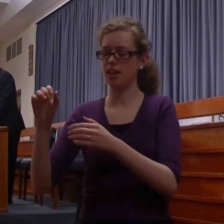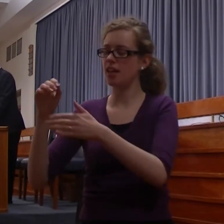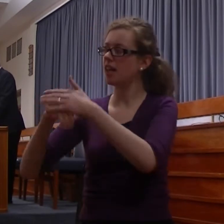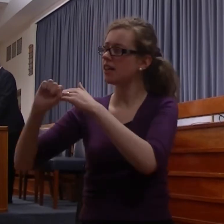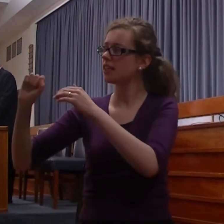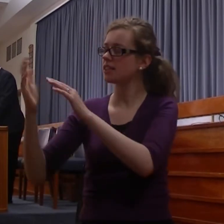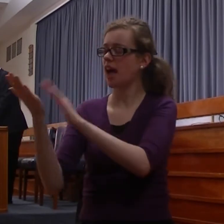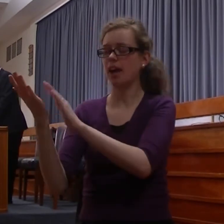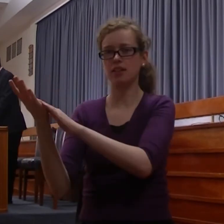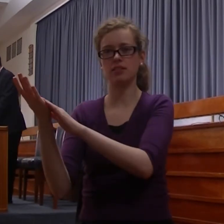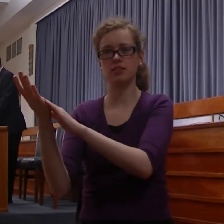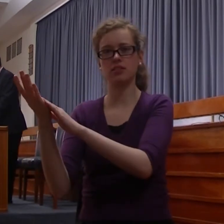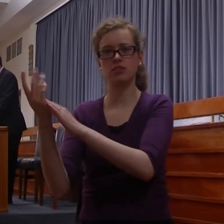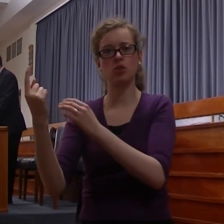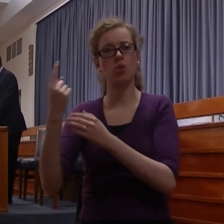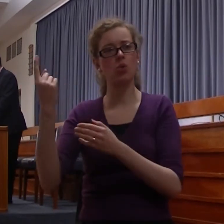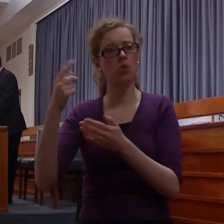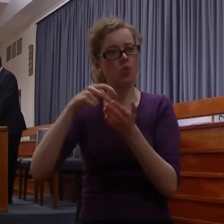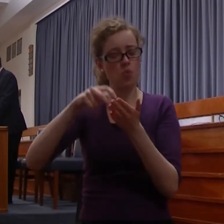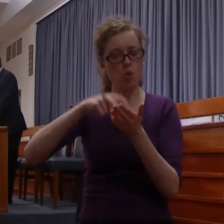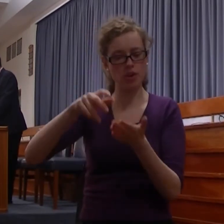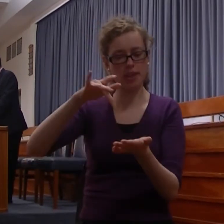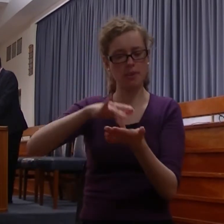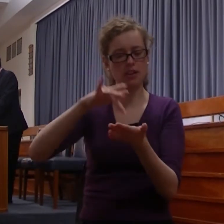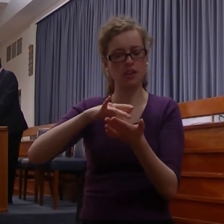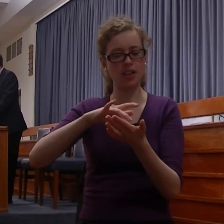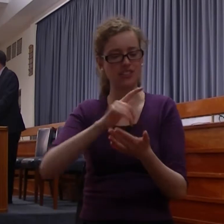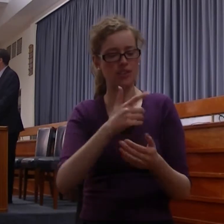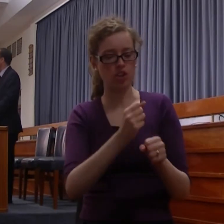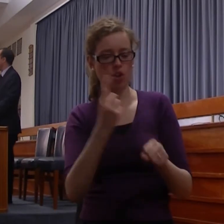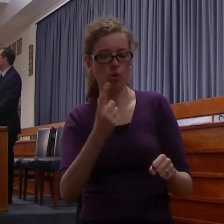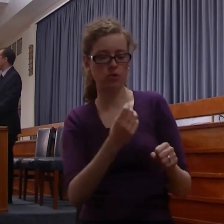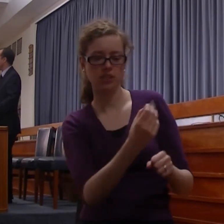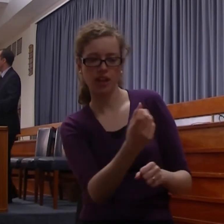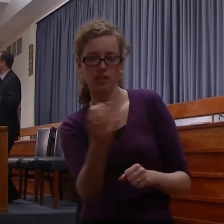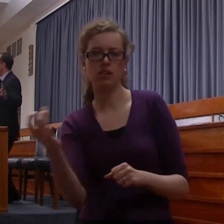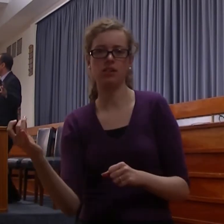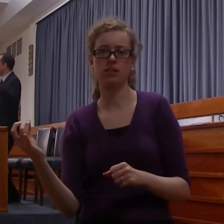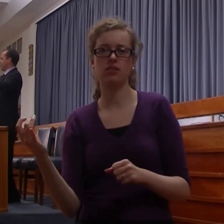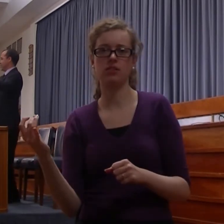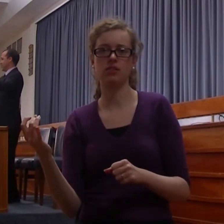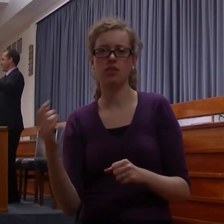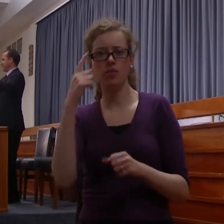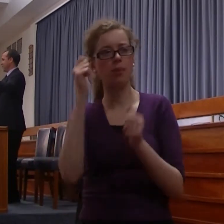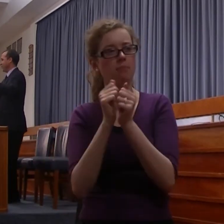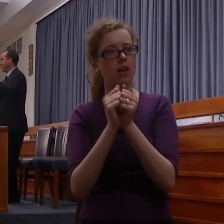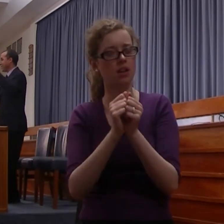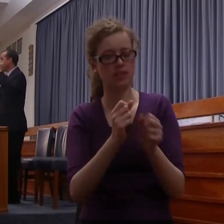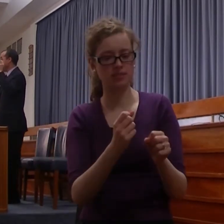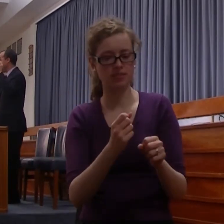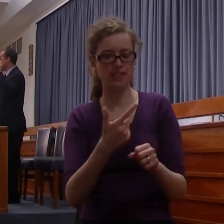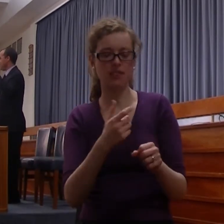seven stars, so we know the seven stars are the seven pastors, in his right hand who walketh in the midst of